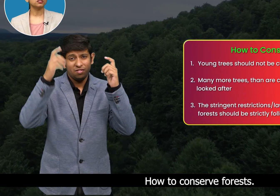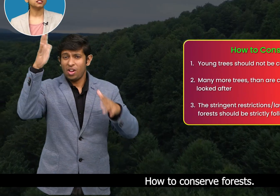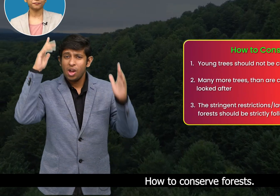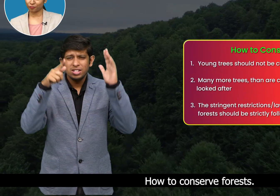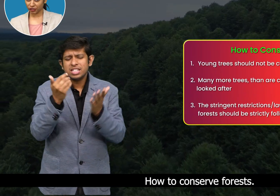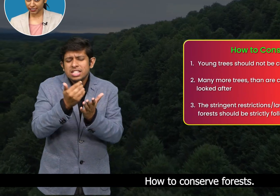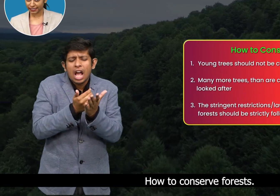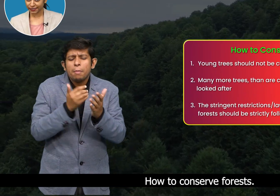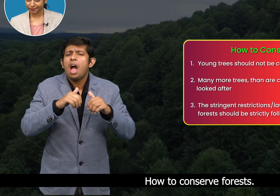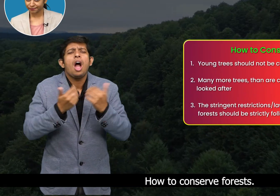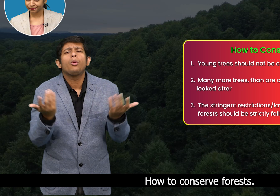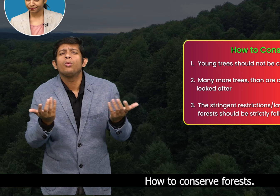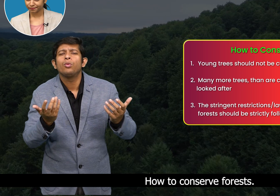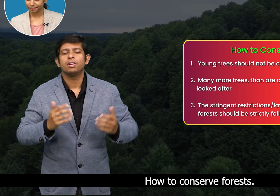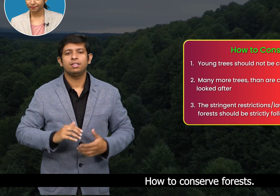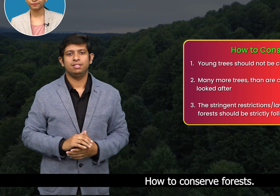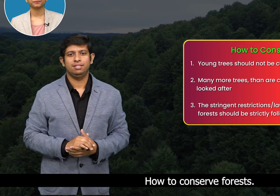How to conserve forests?